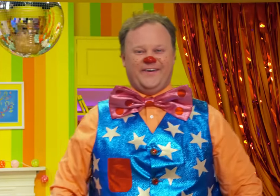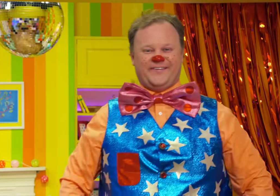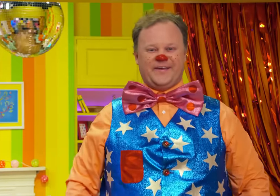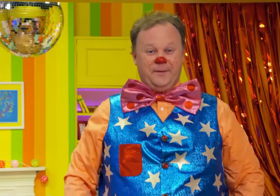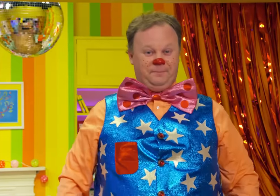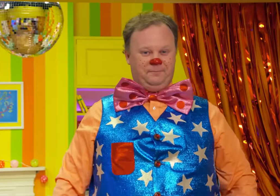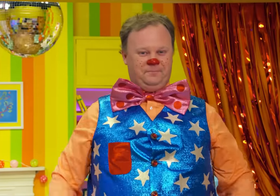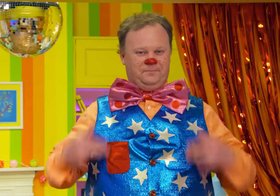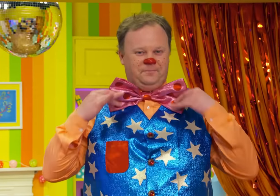course!